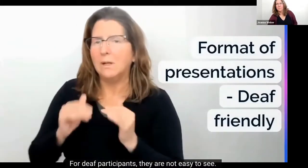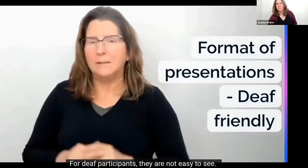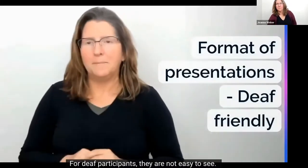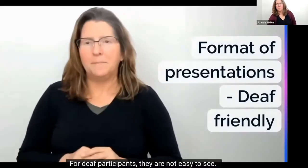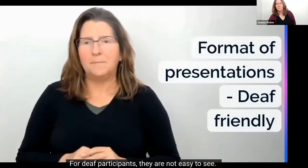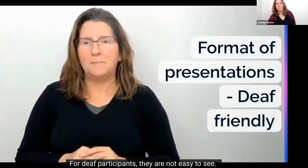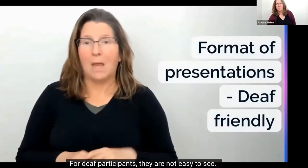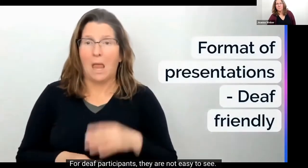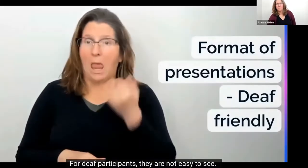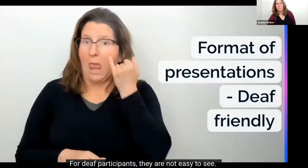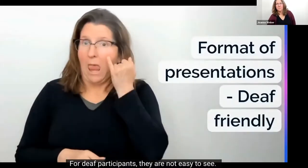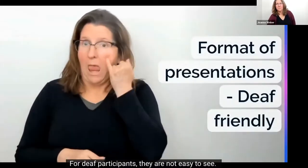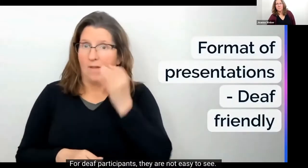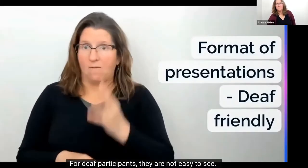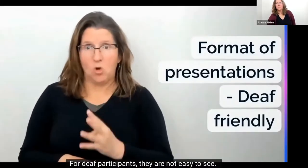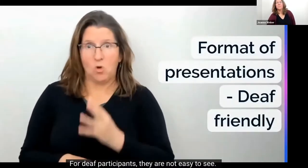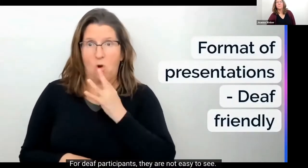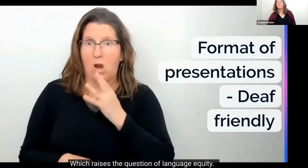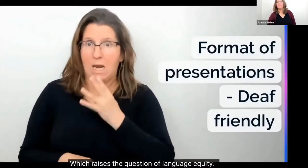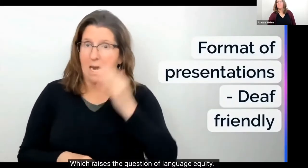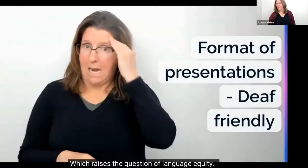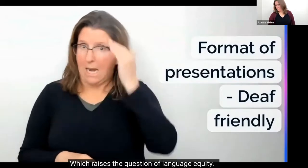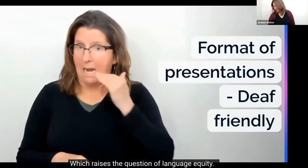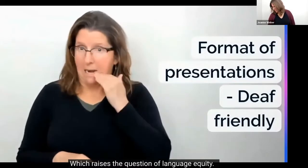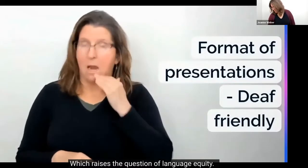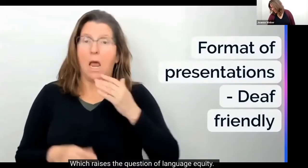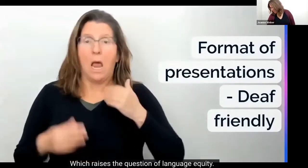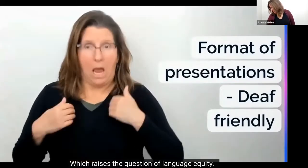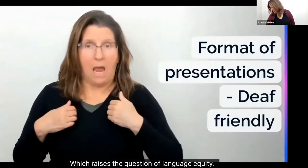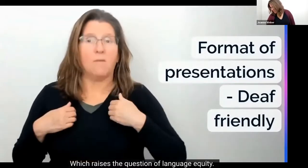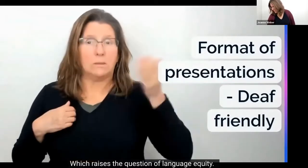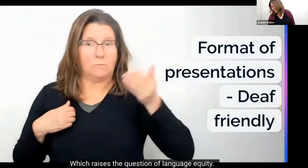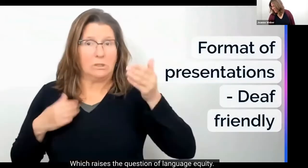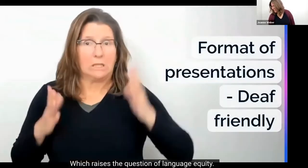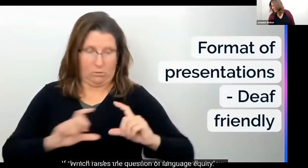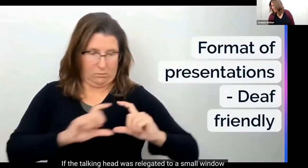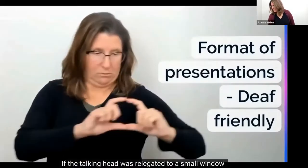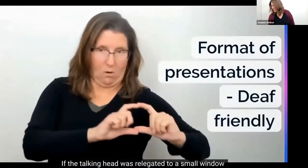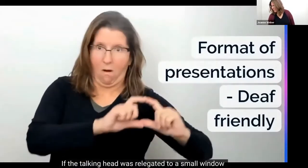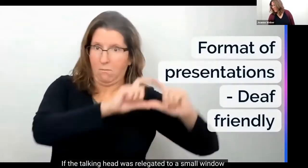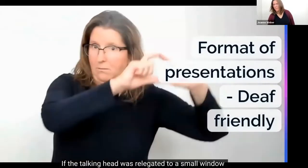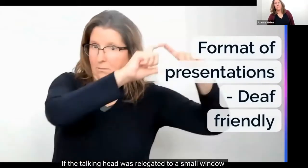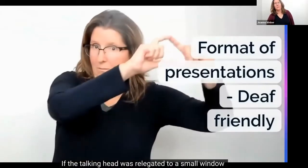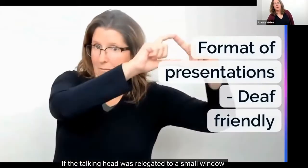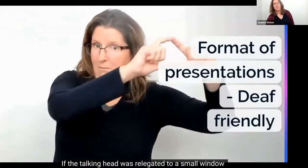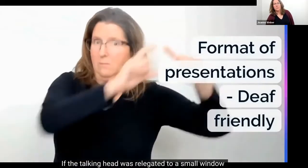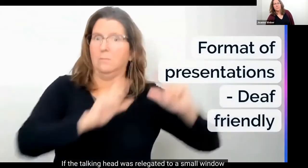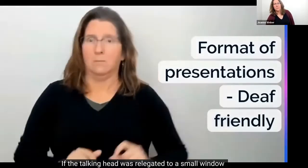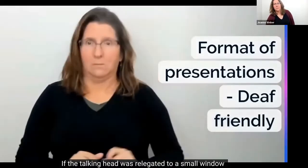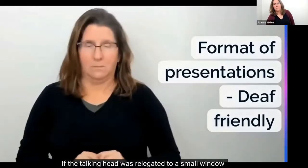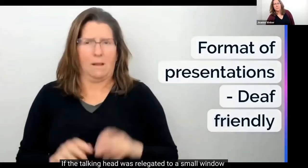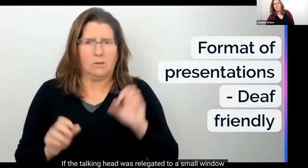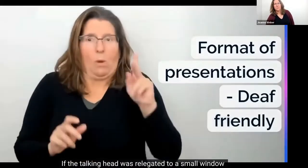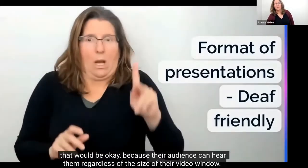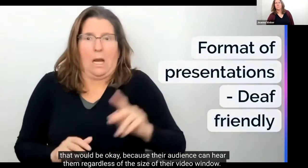participants, they are not easy to see, which raises the question of language equity. If the talking head was relegated to a